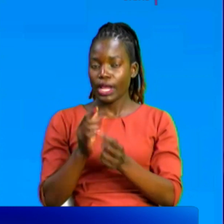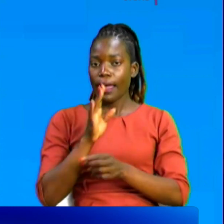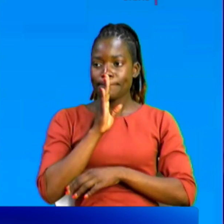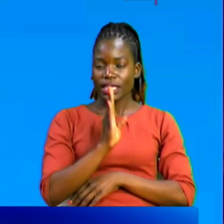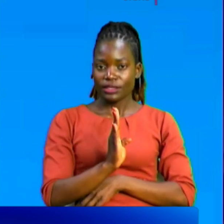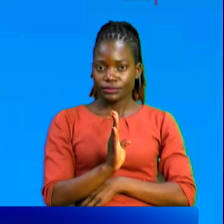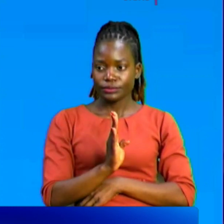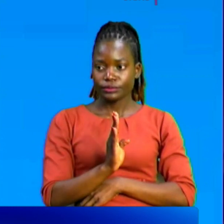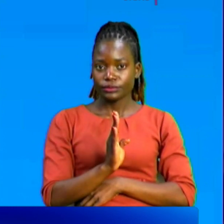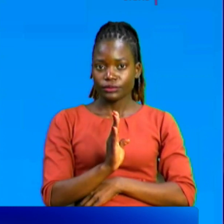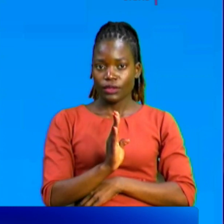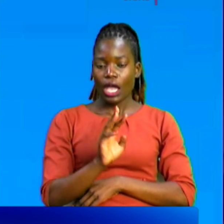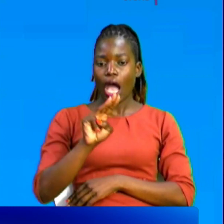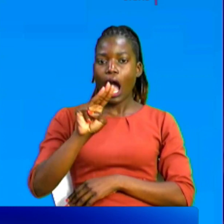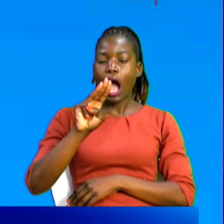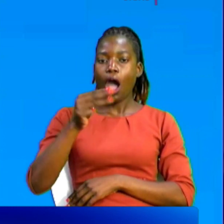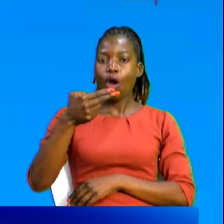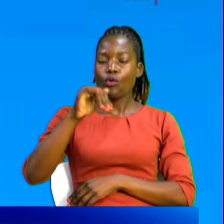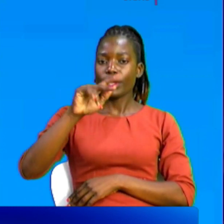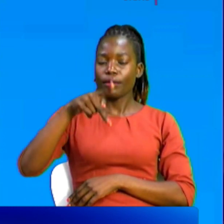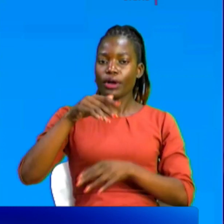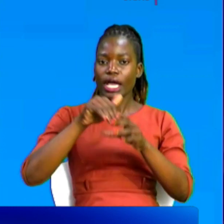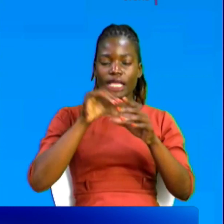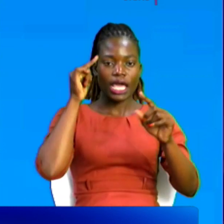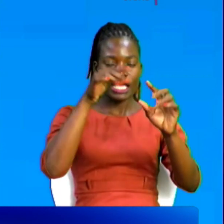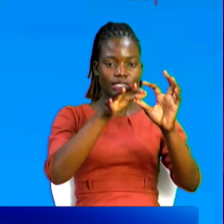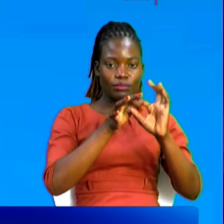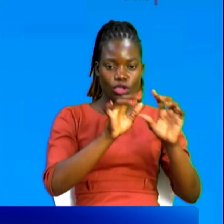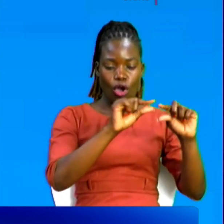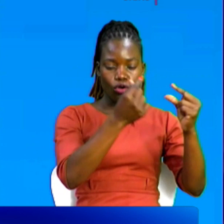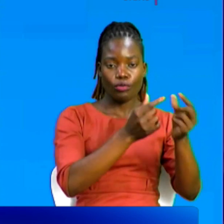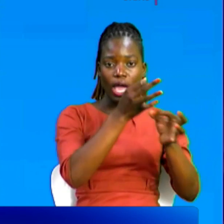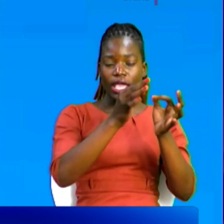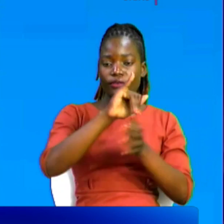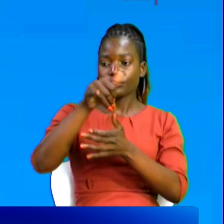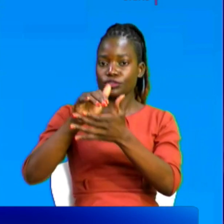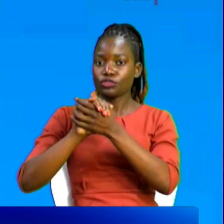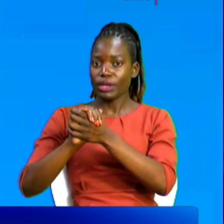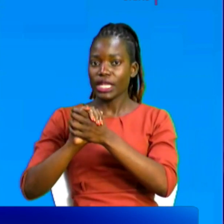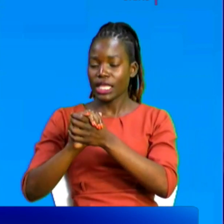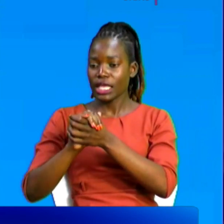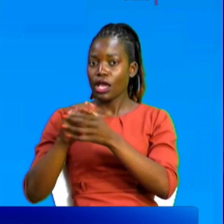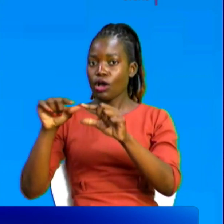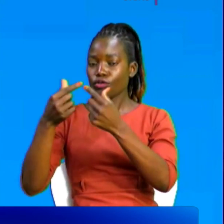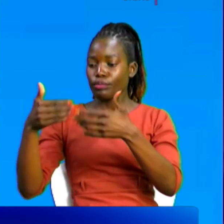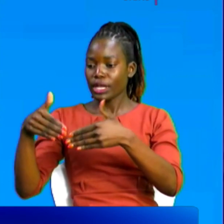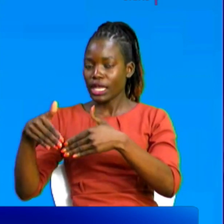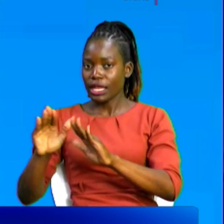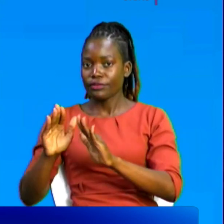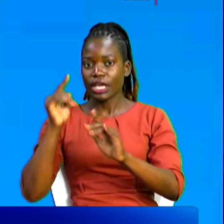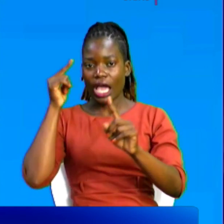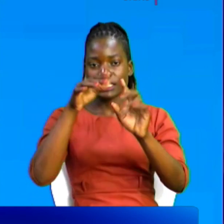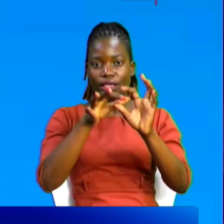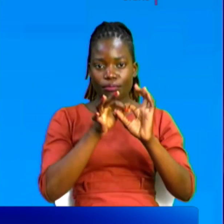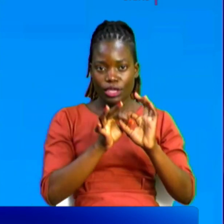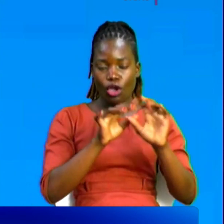be a whip in Azimio One Kenya coalition if Jubilee pretends to have left the Azimio One Kenya coalition?